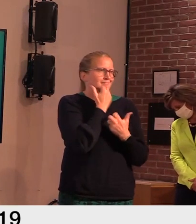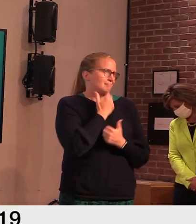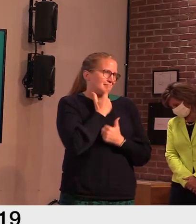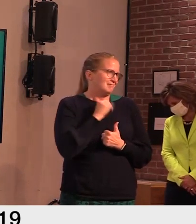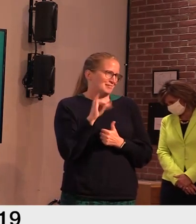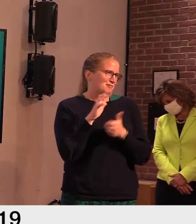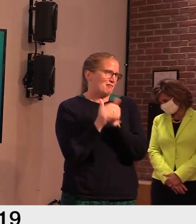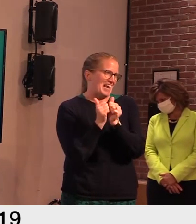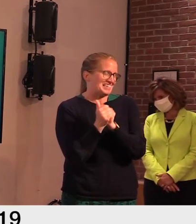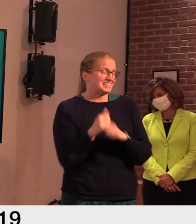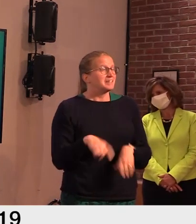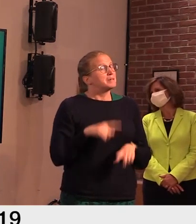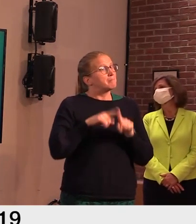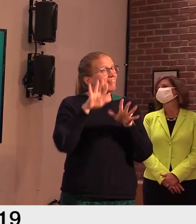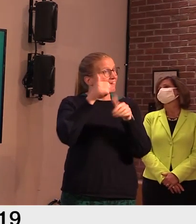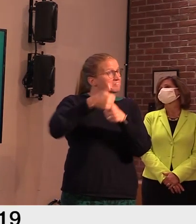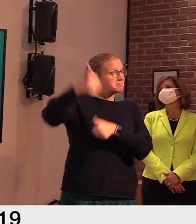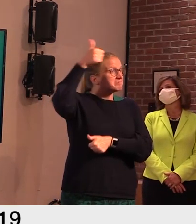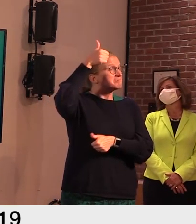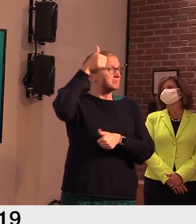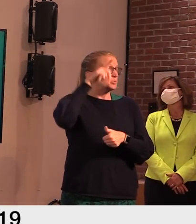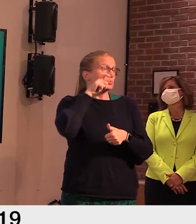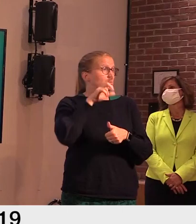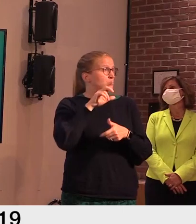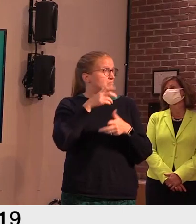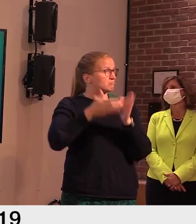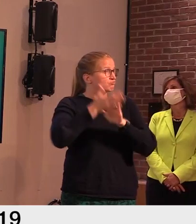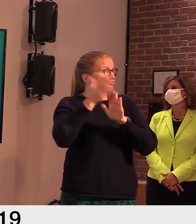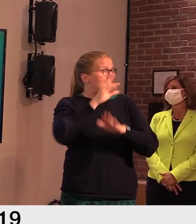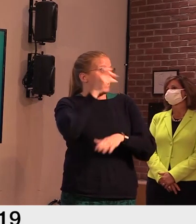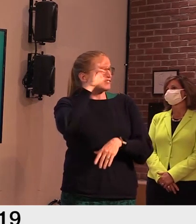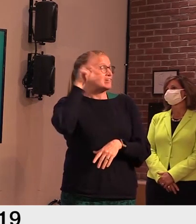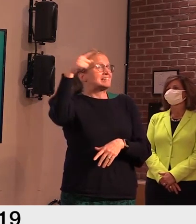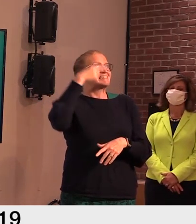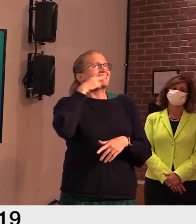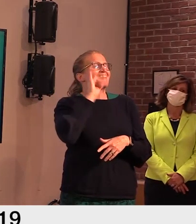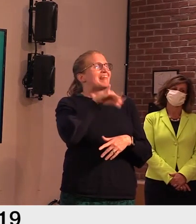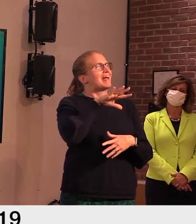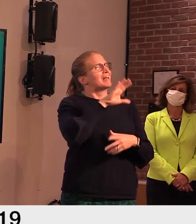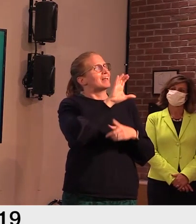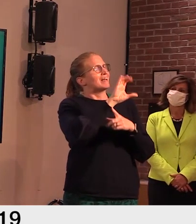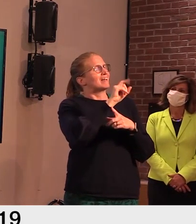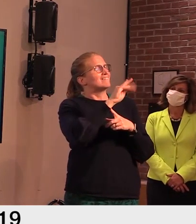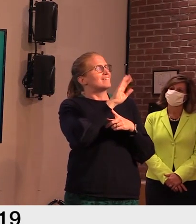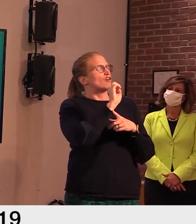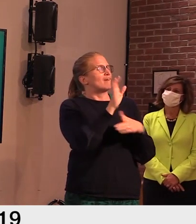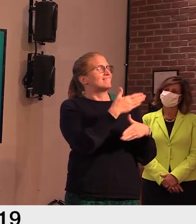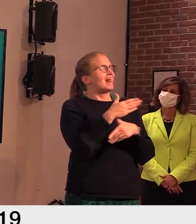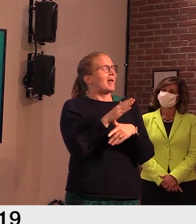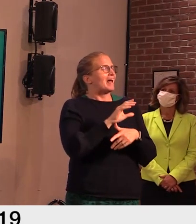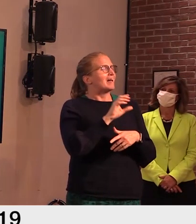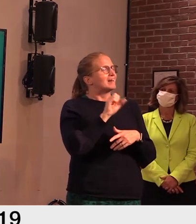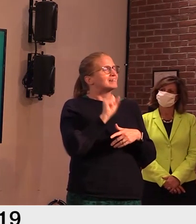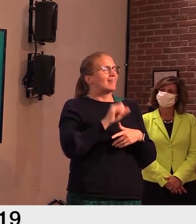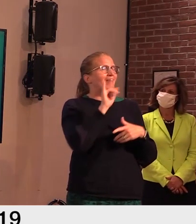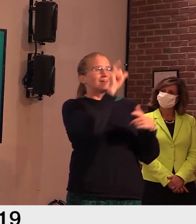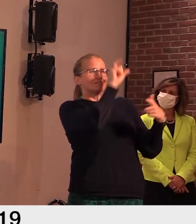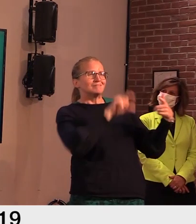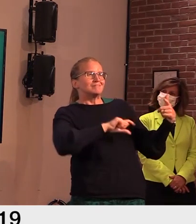us to lead. I've used the example a few times about NASCAR because it's near and dear to my